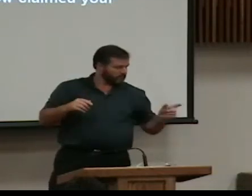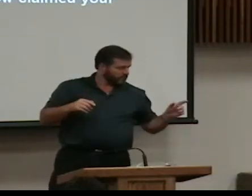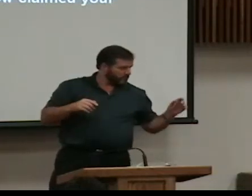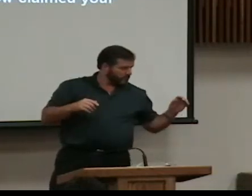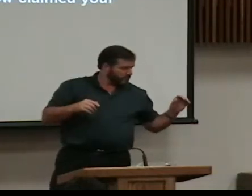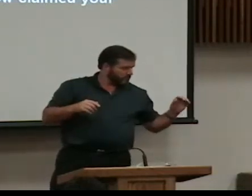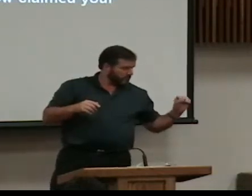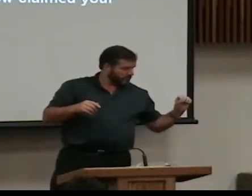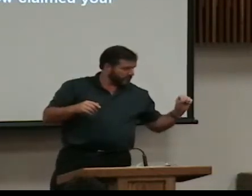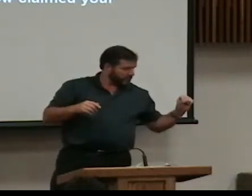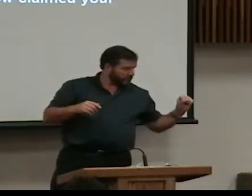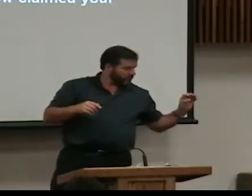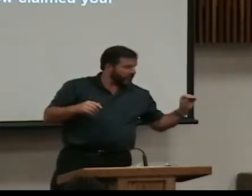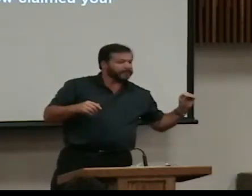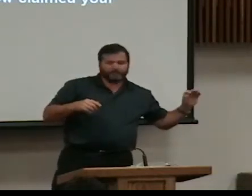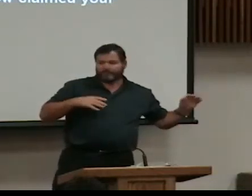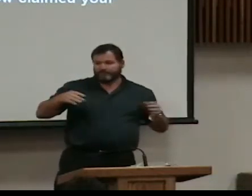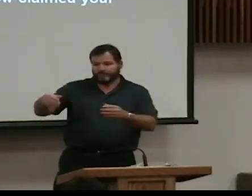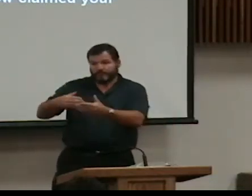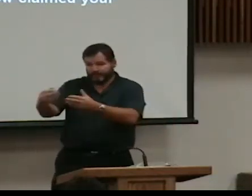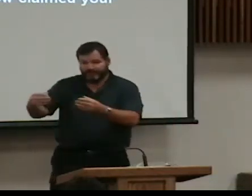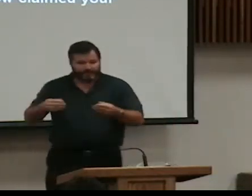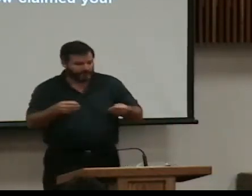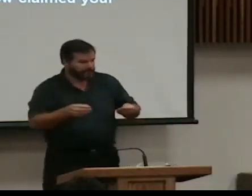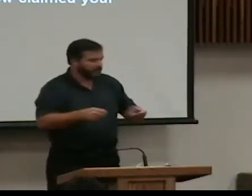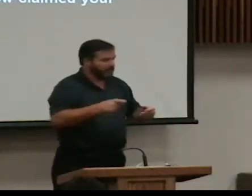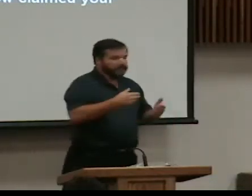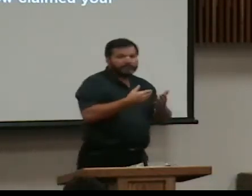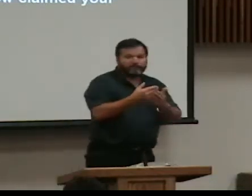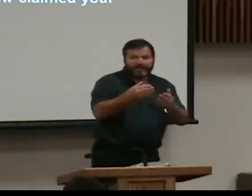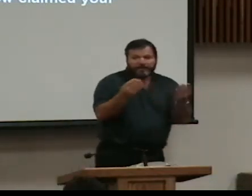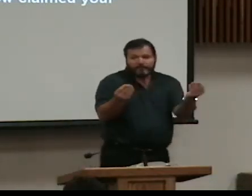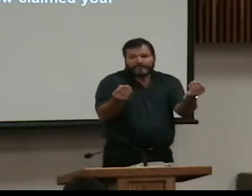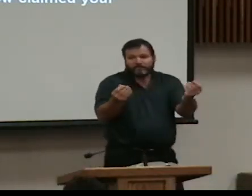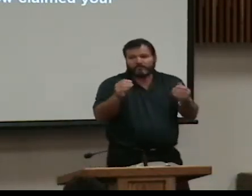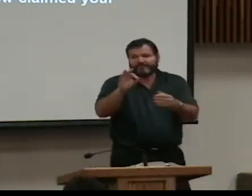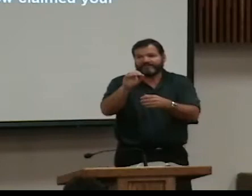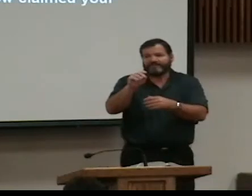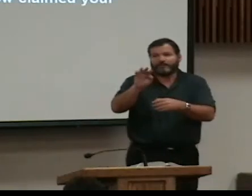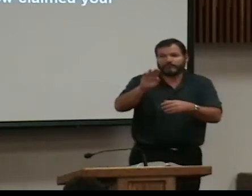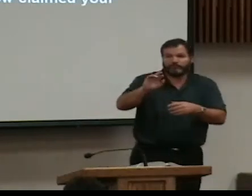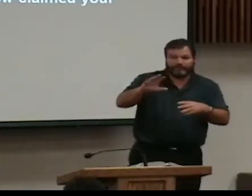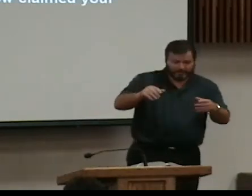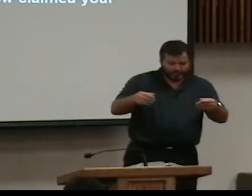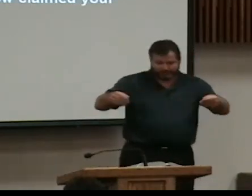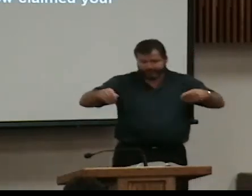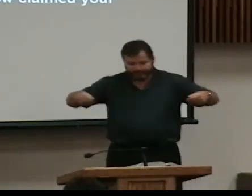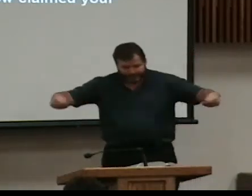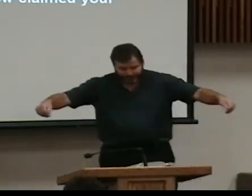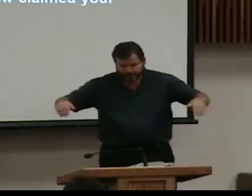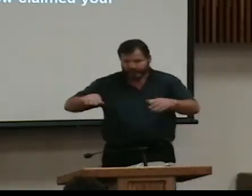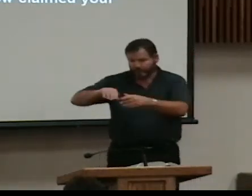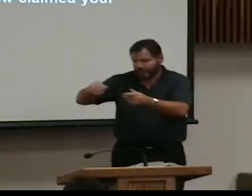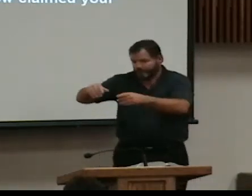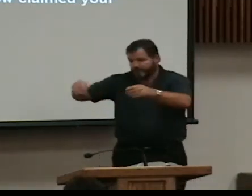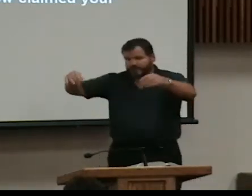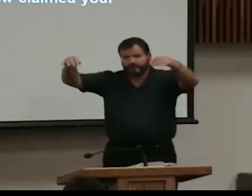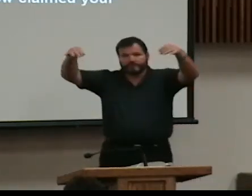one you want to follow. And you make, and for, you get the fabric. You put it